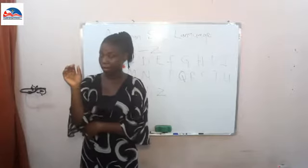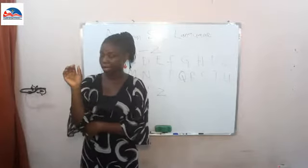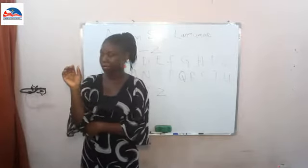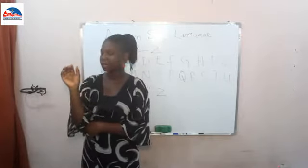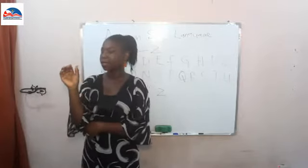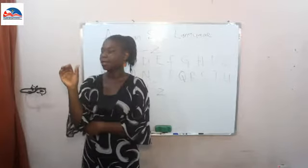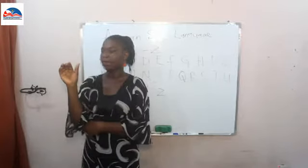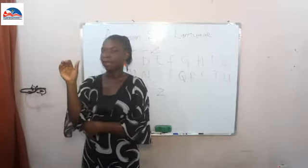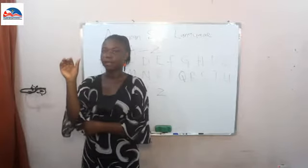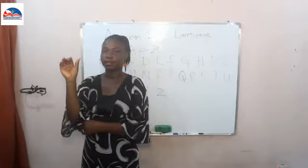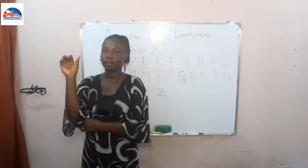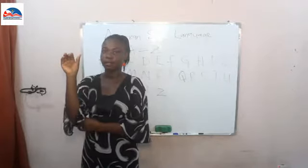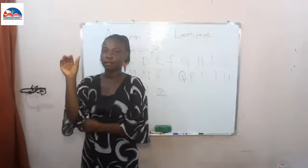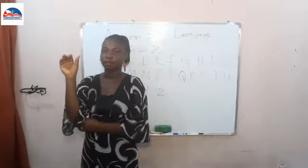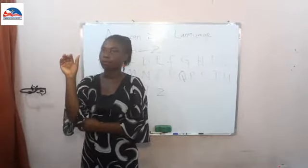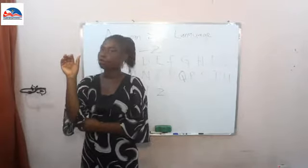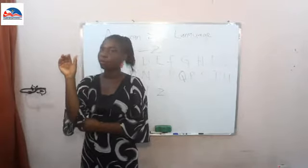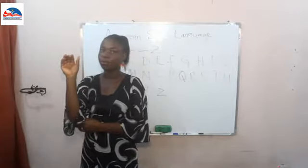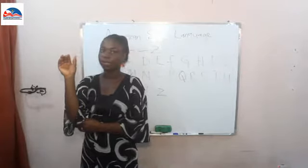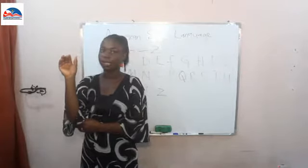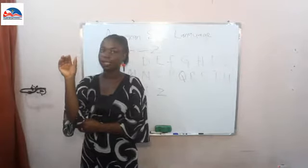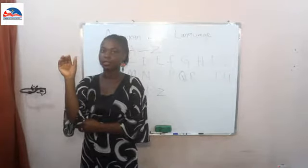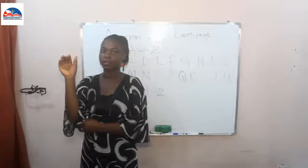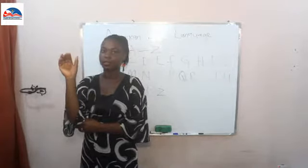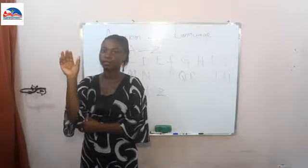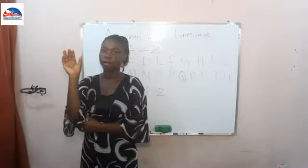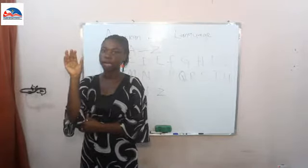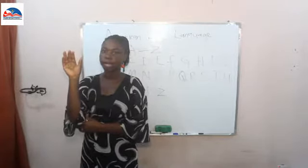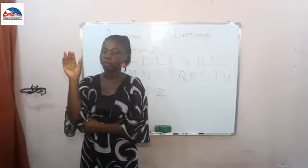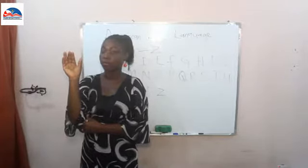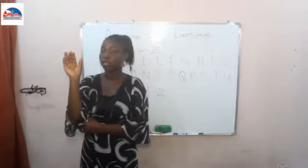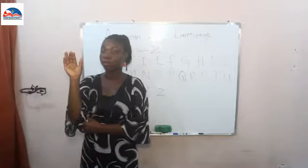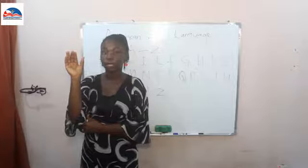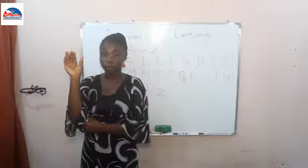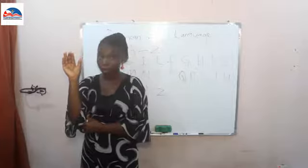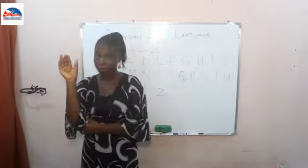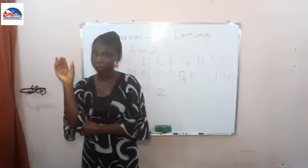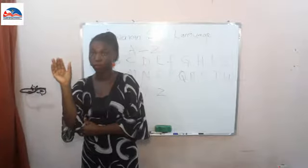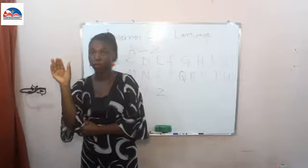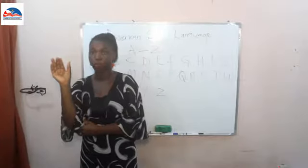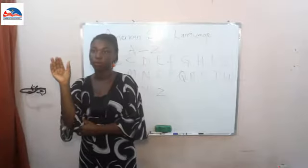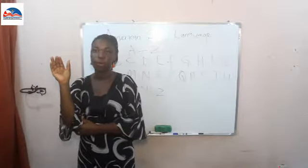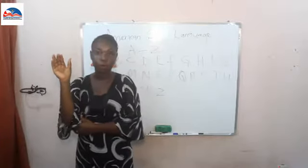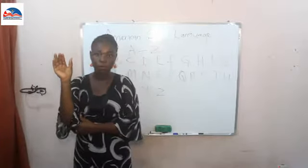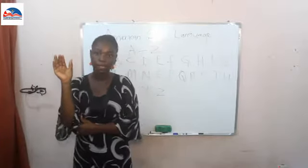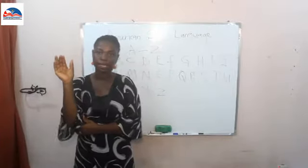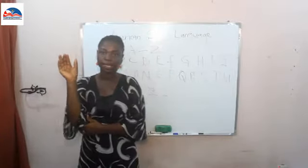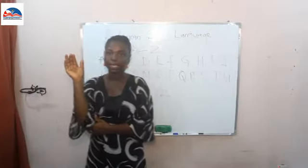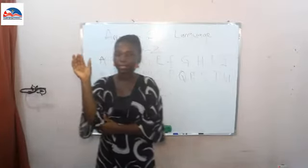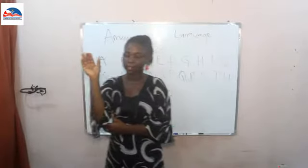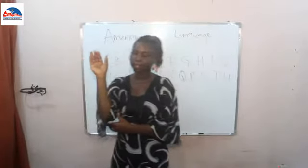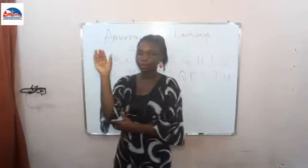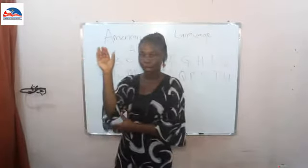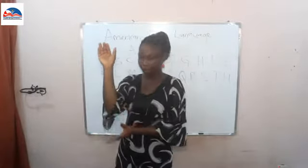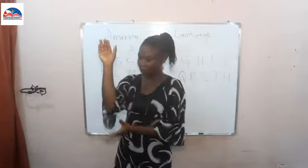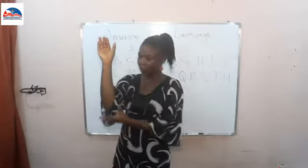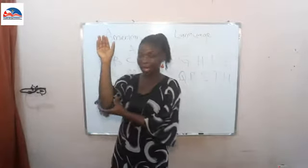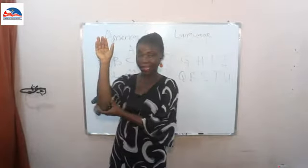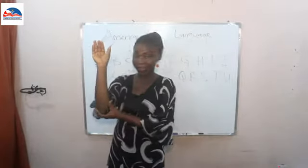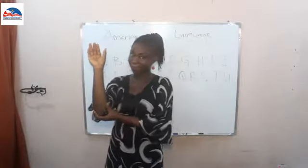place your hand, then you don't move the hand. You allow it to stay in a particular position. So we are going to learn that. You can hold your hand if you